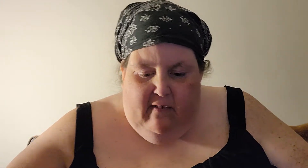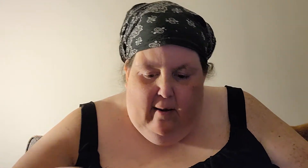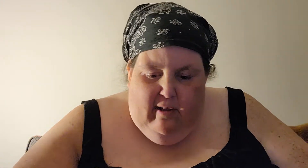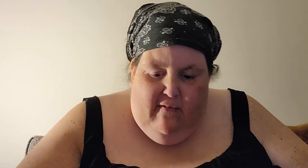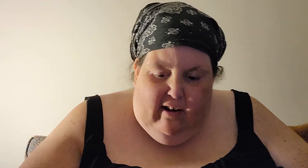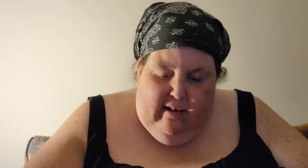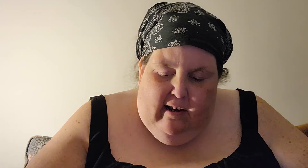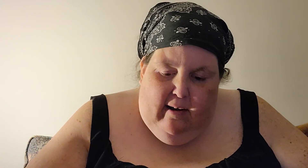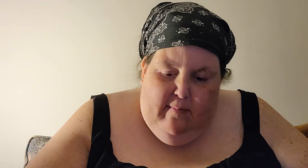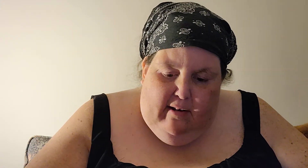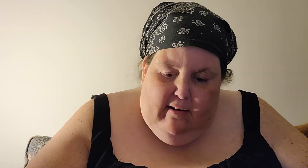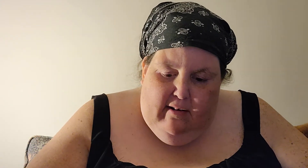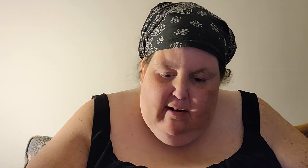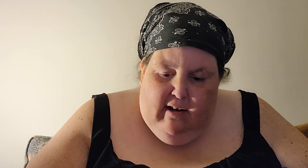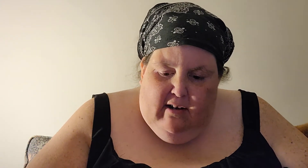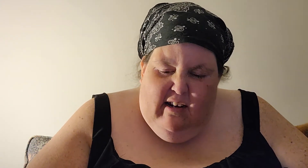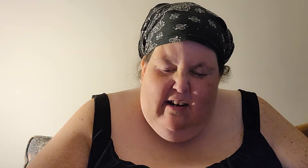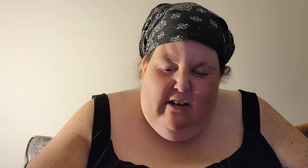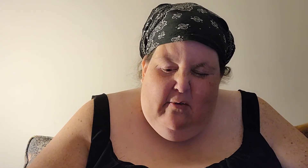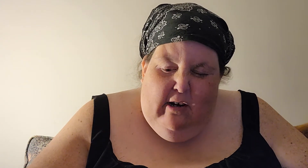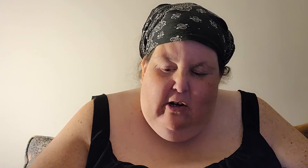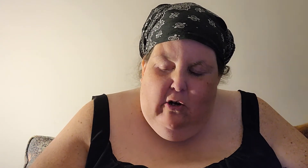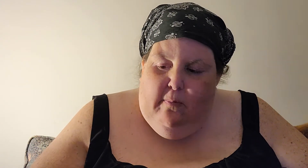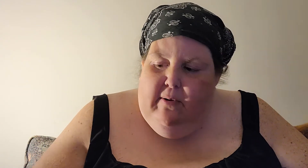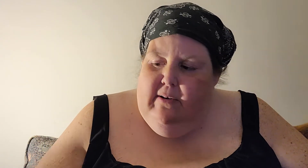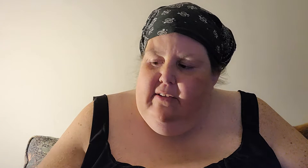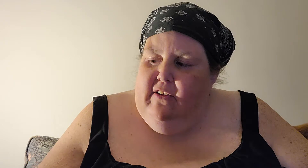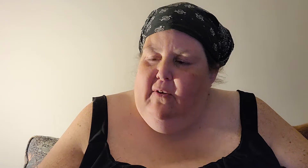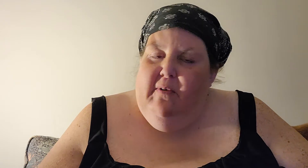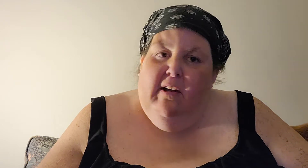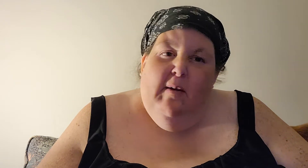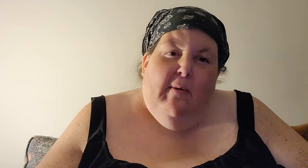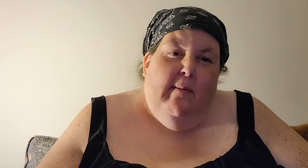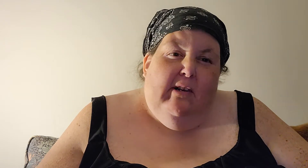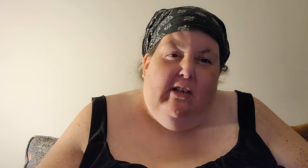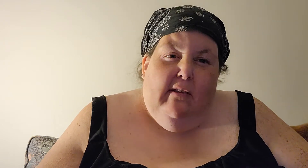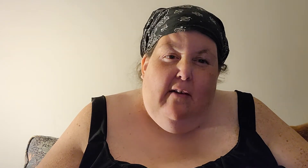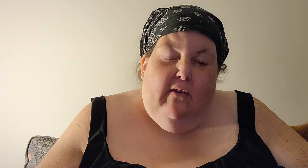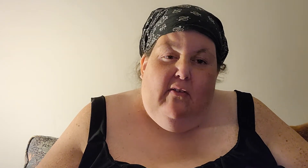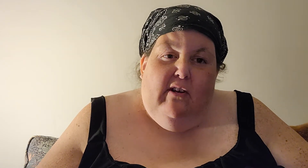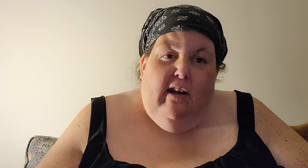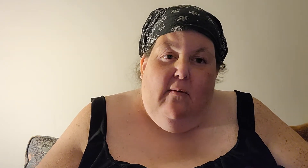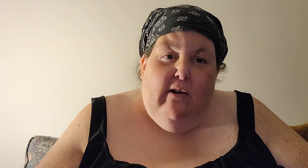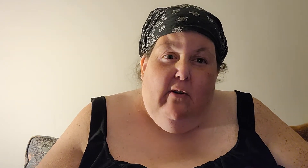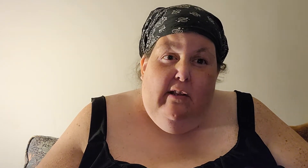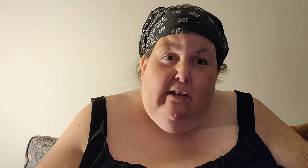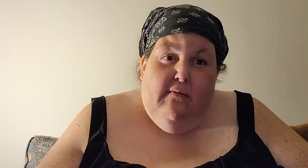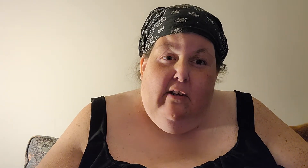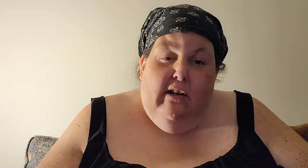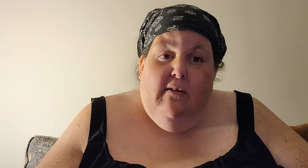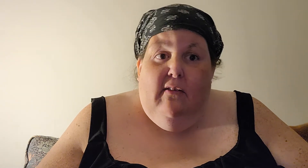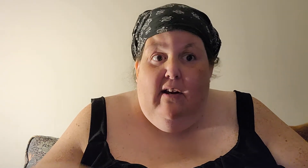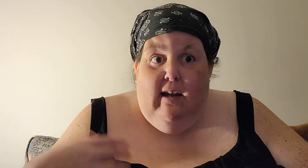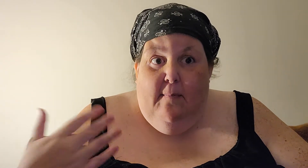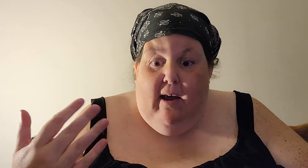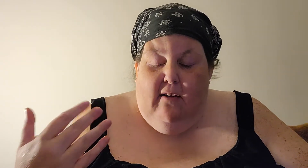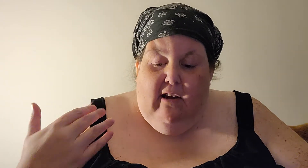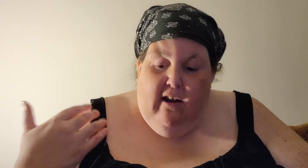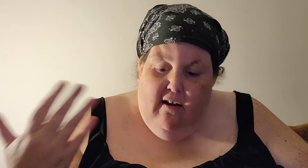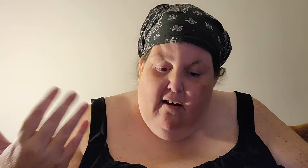family fun time and needed to recoup. So pretty much I left on the day I would have released a video, and then I came back on